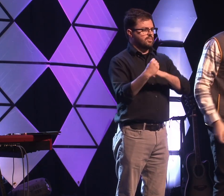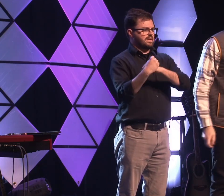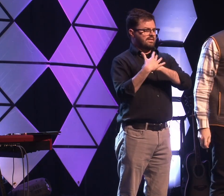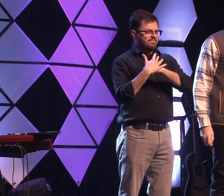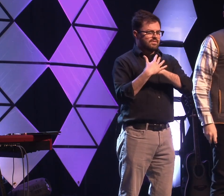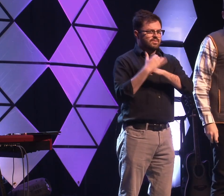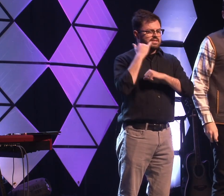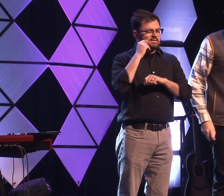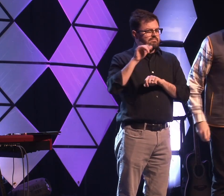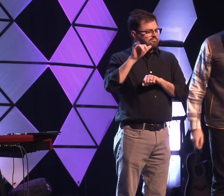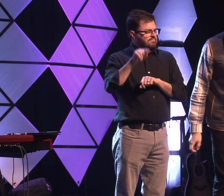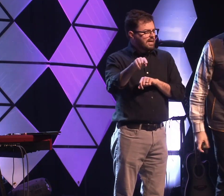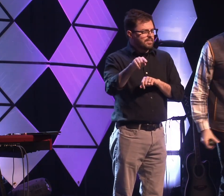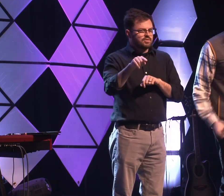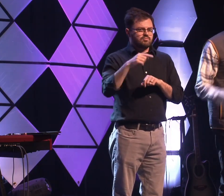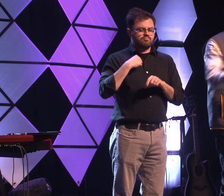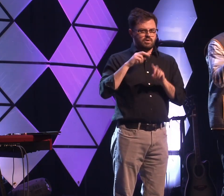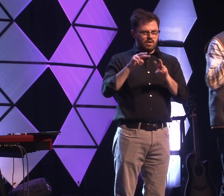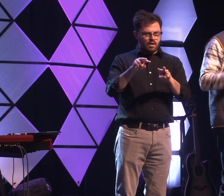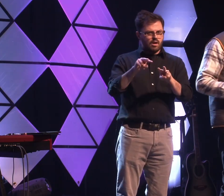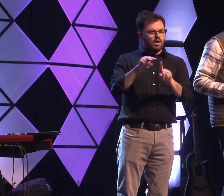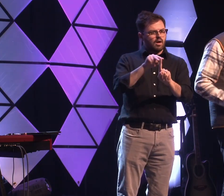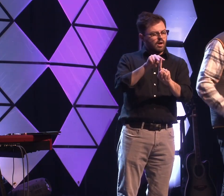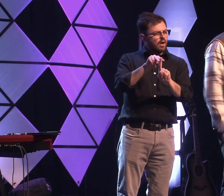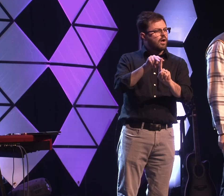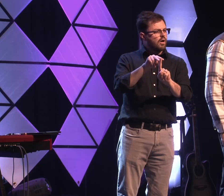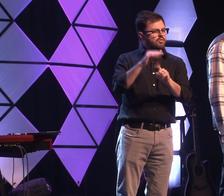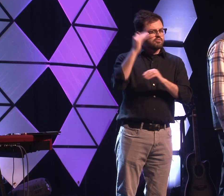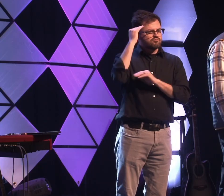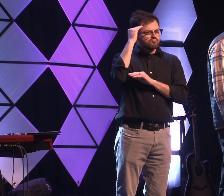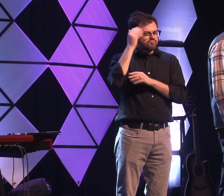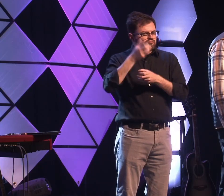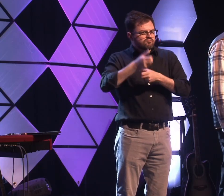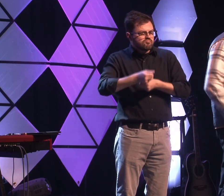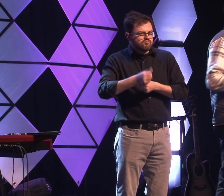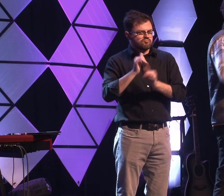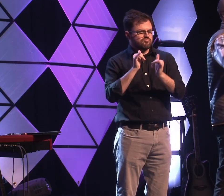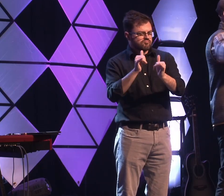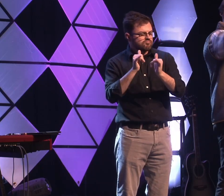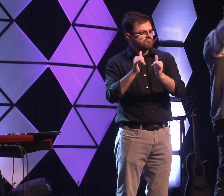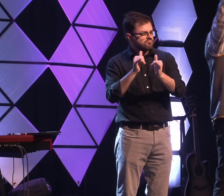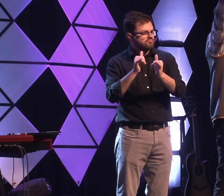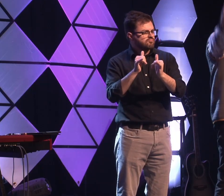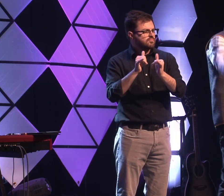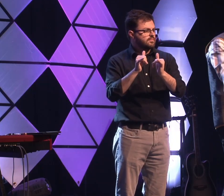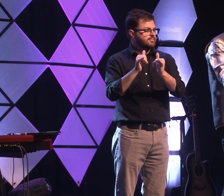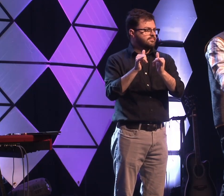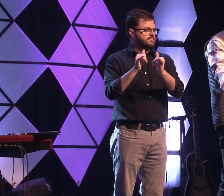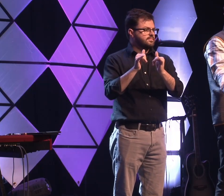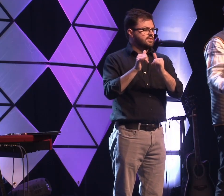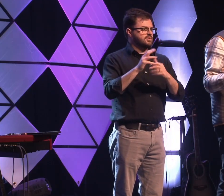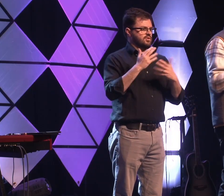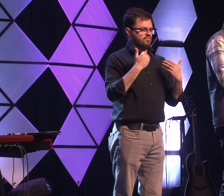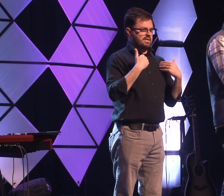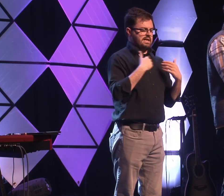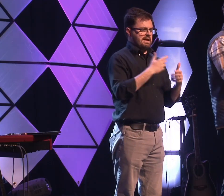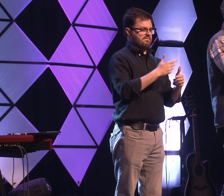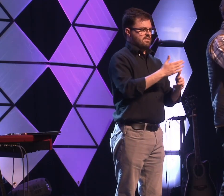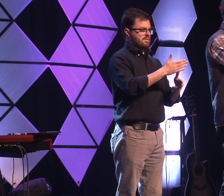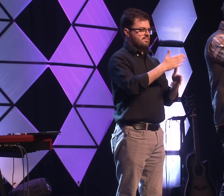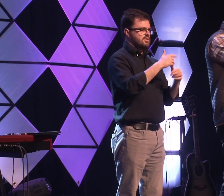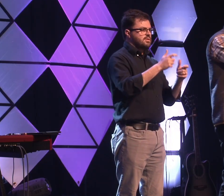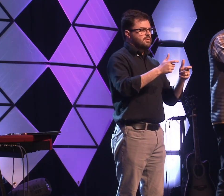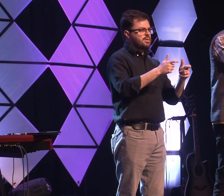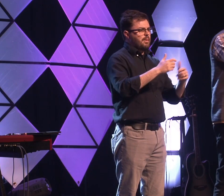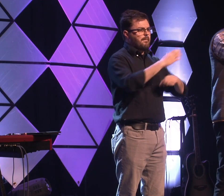as knowledgeable or trustworthy or similar to ourselves, right? So power is the big bucket. Authority is